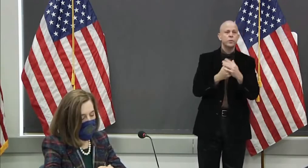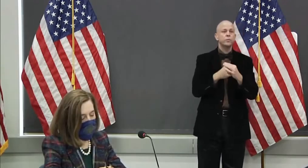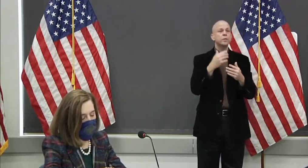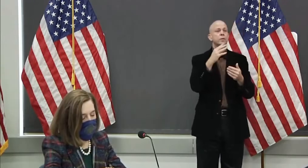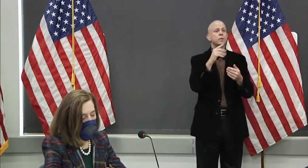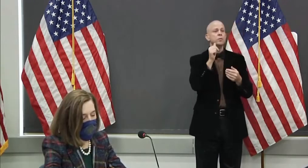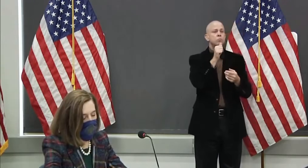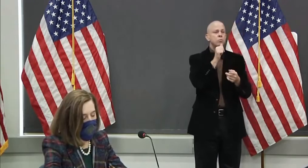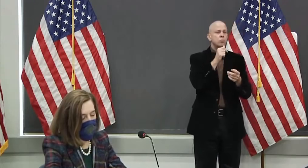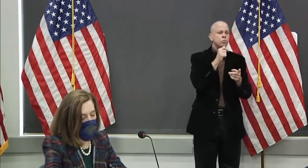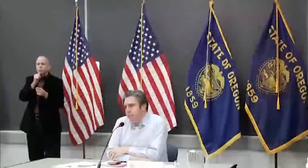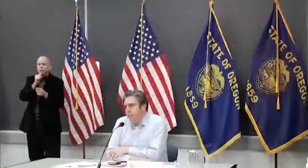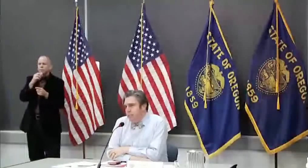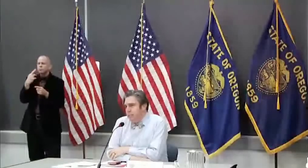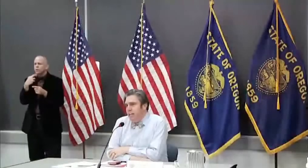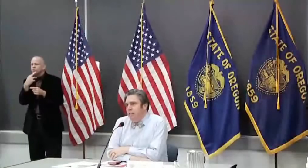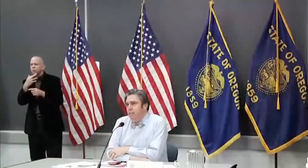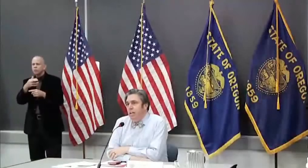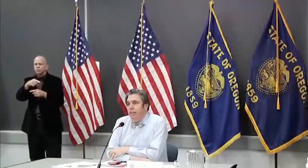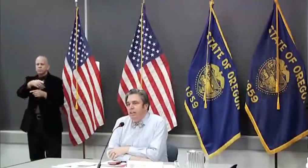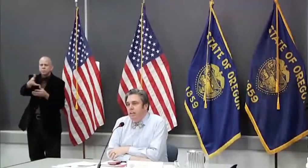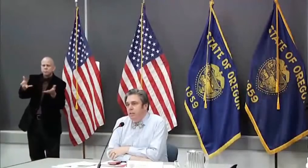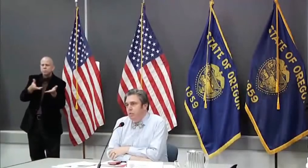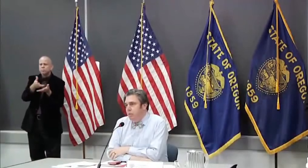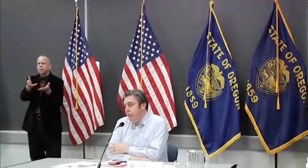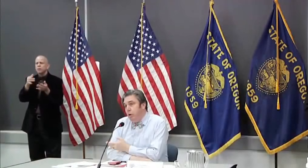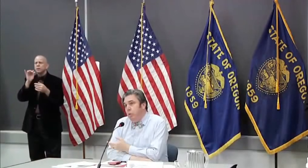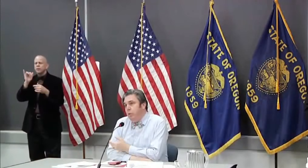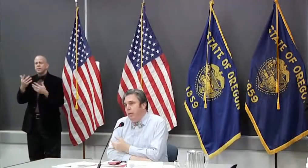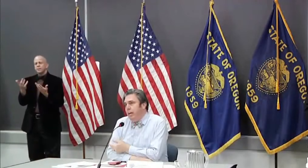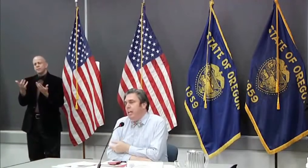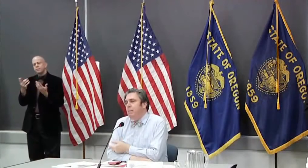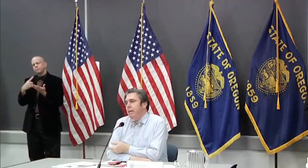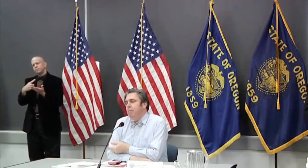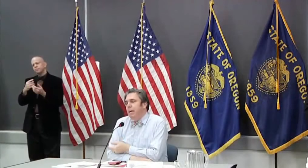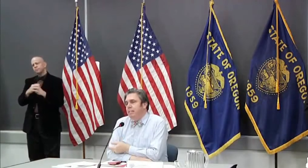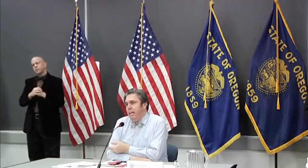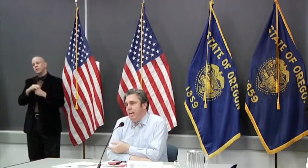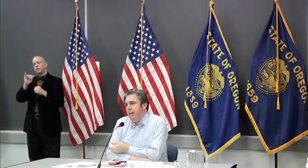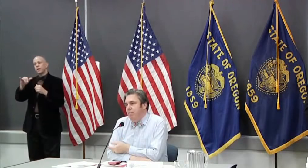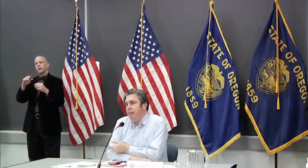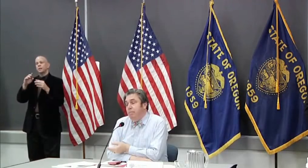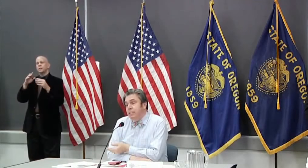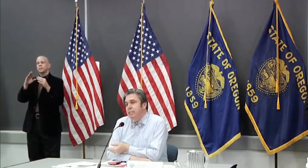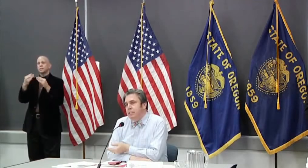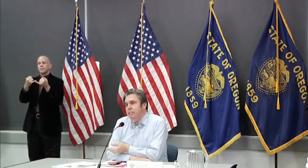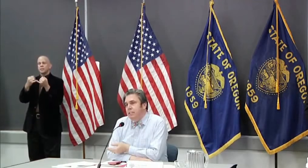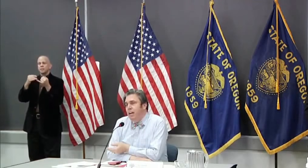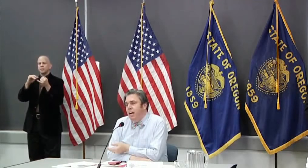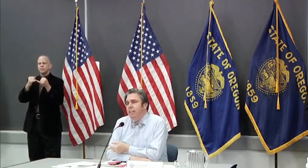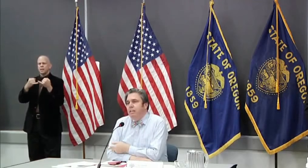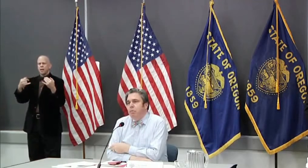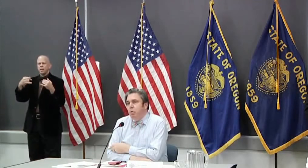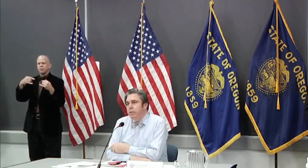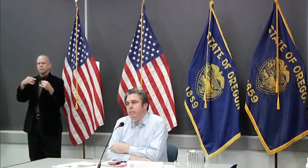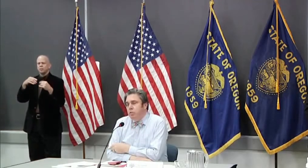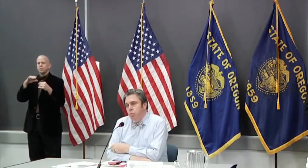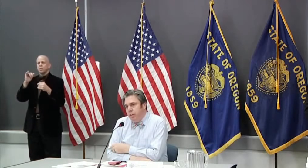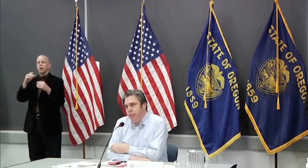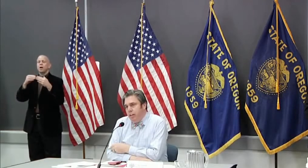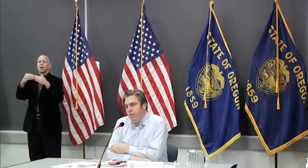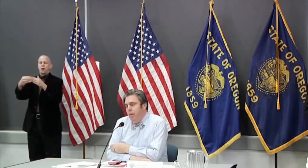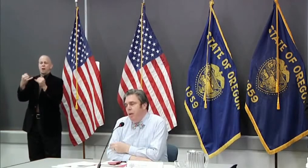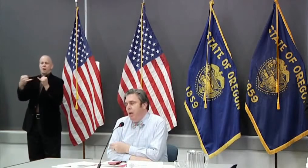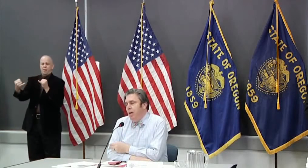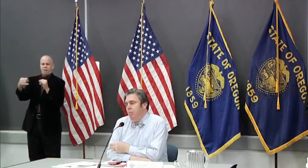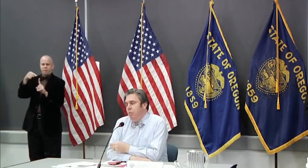You know, we don't take these recommendations, these guidance lightly. We know the economic impacts they have on businesses, on the employees who